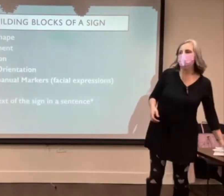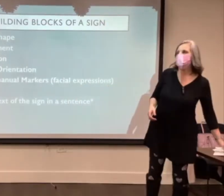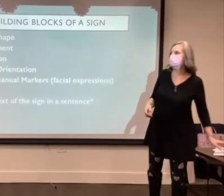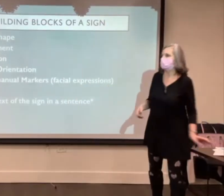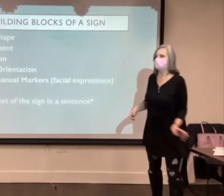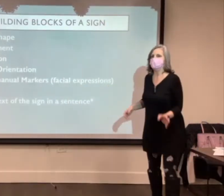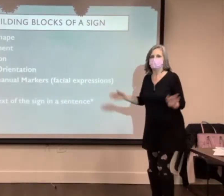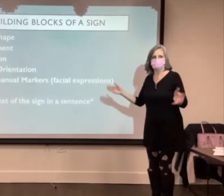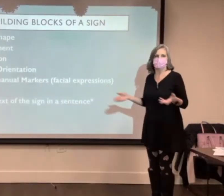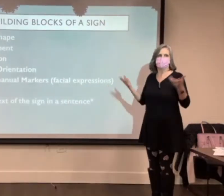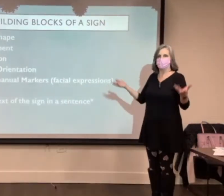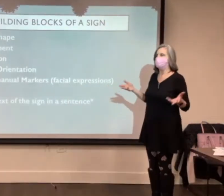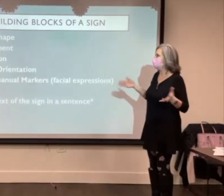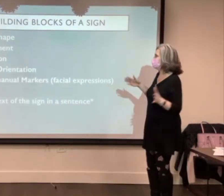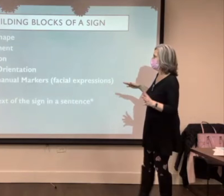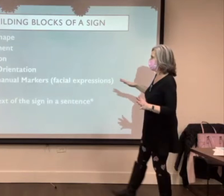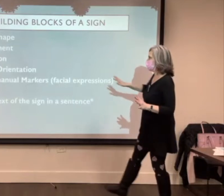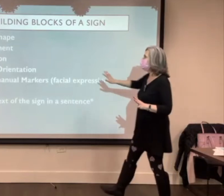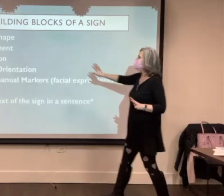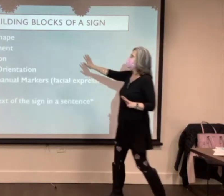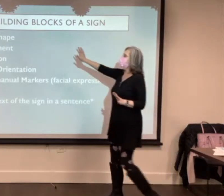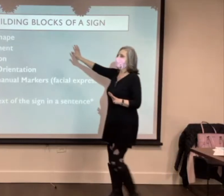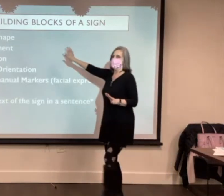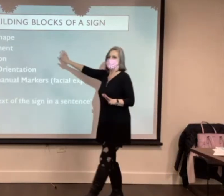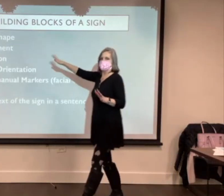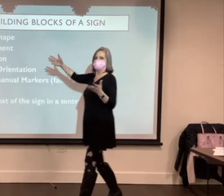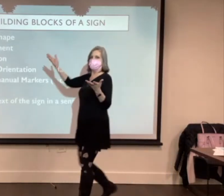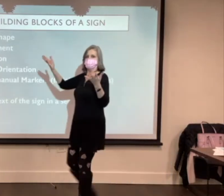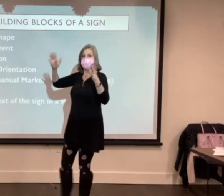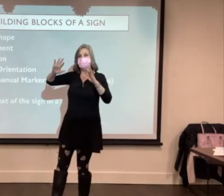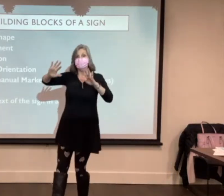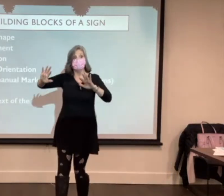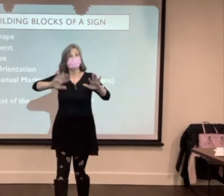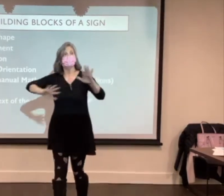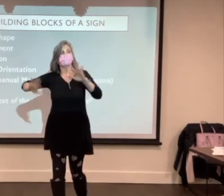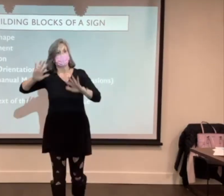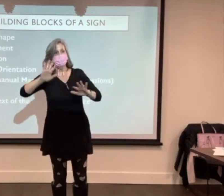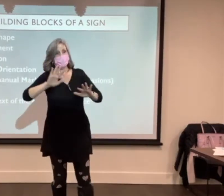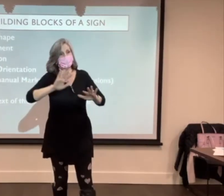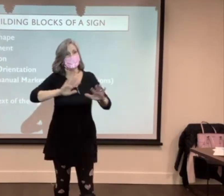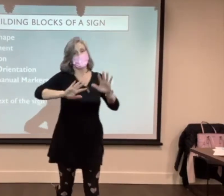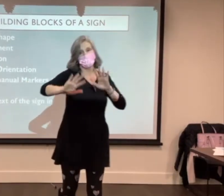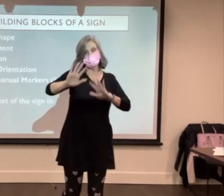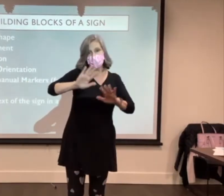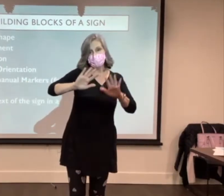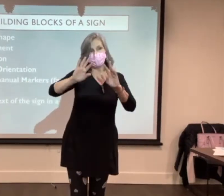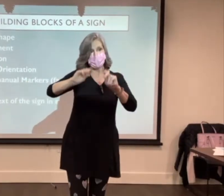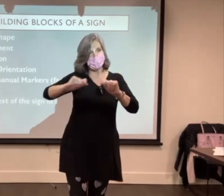because obviously I'm trying to get you to understand. Now, we were just talking about changing the motion, changing the hand palm